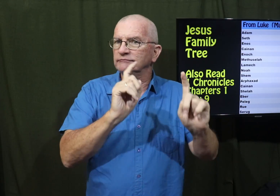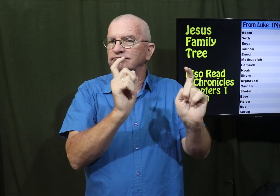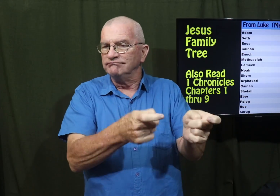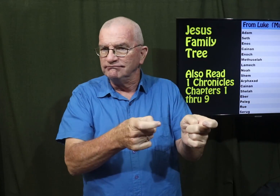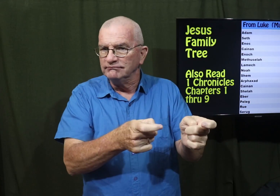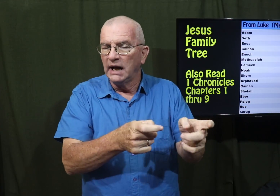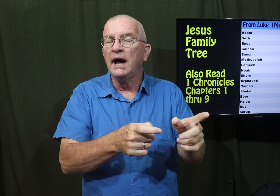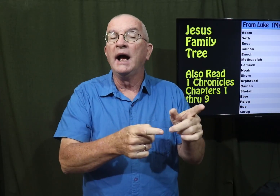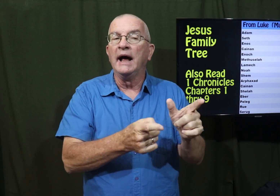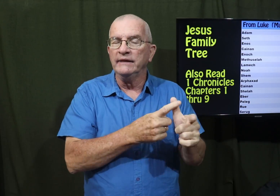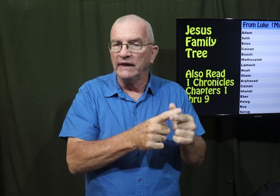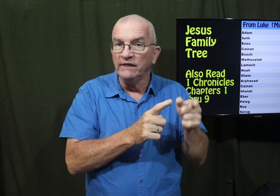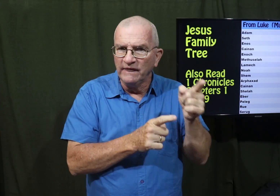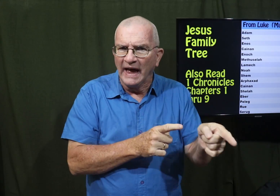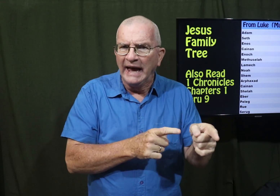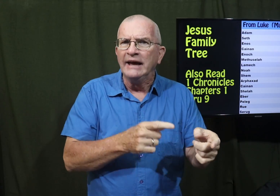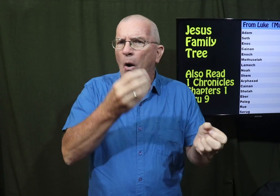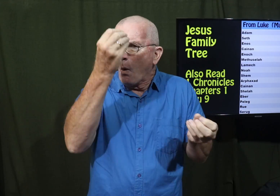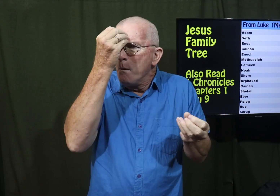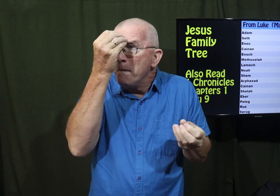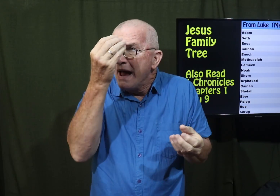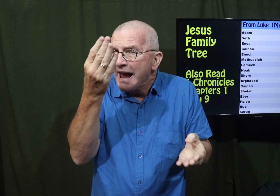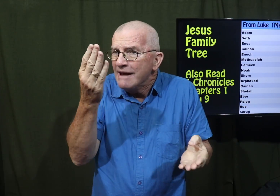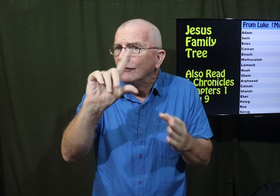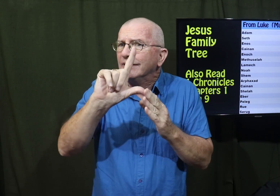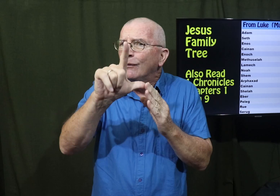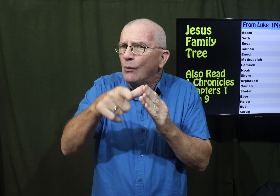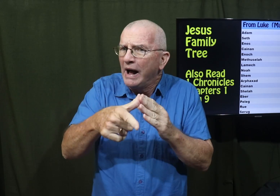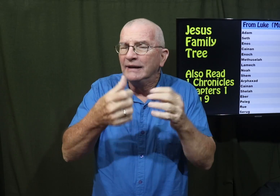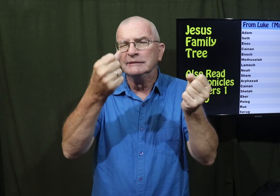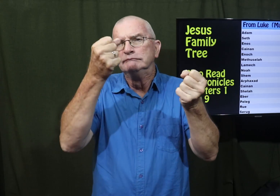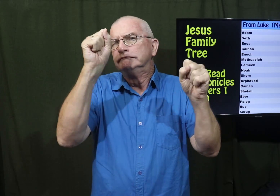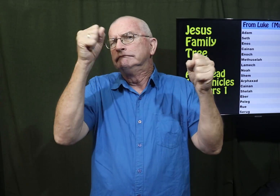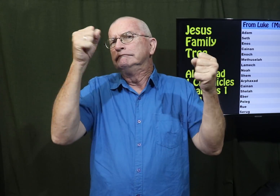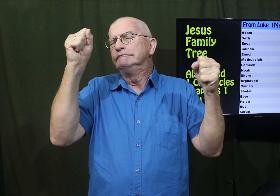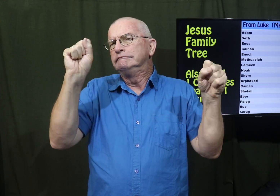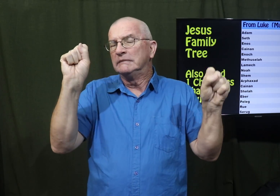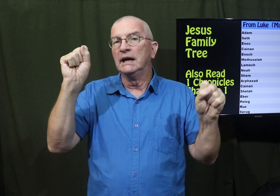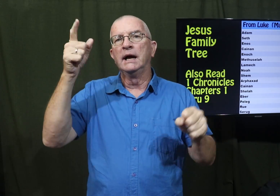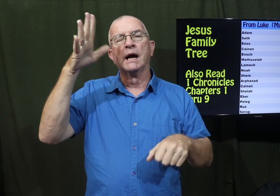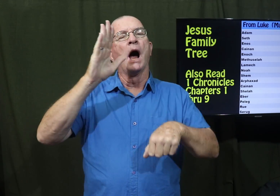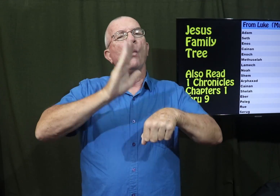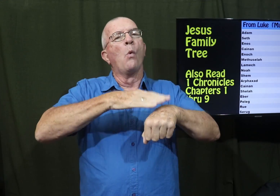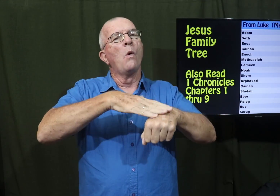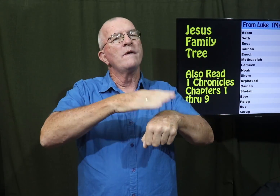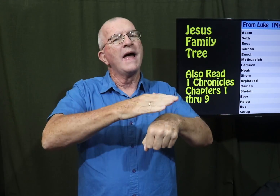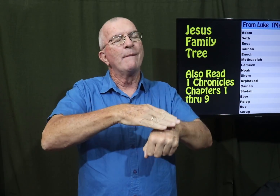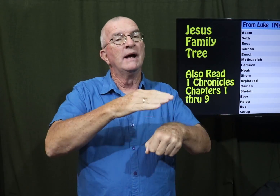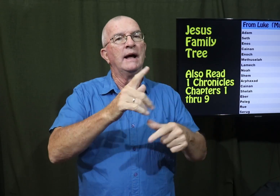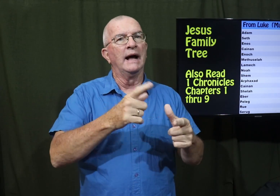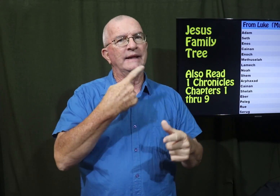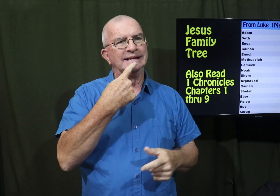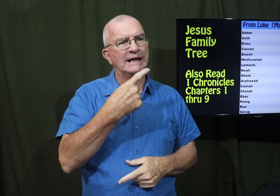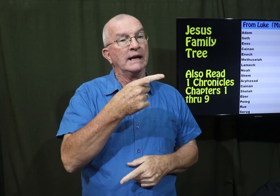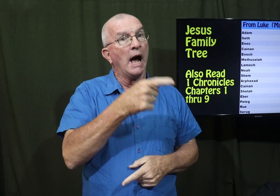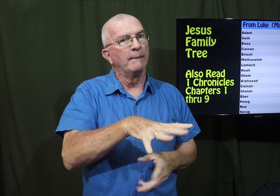God and then they obeyed God for a little while and then began rebelling and he warned them,